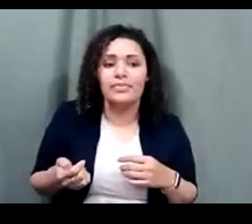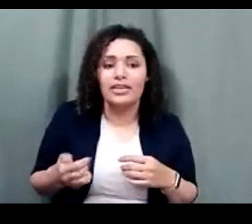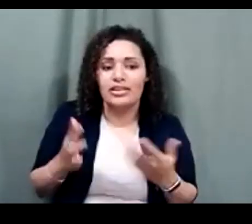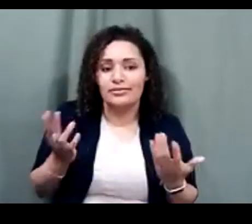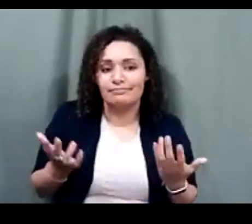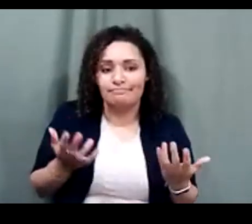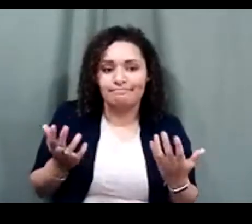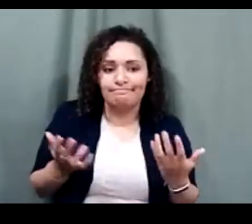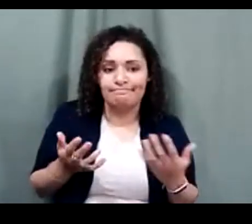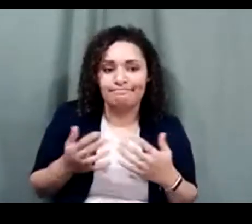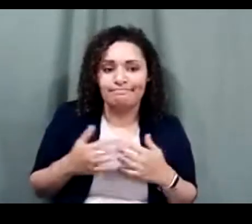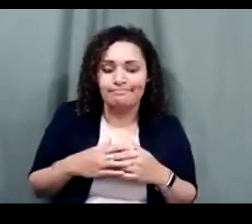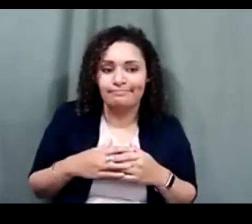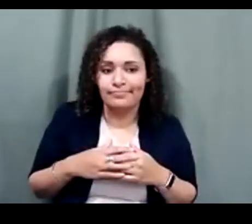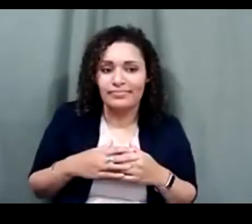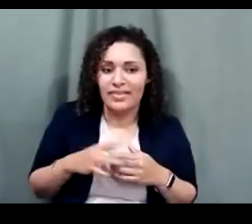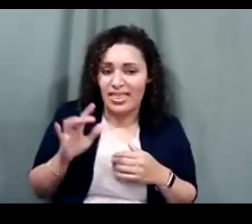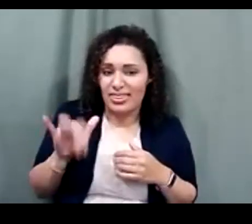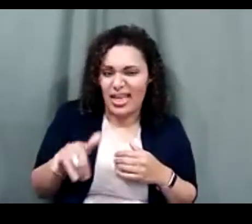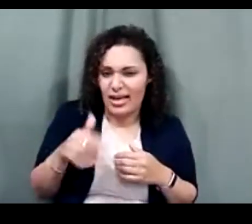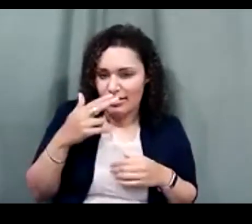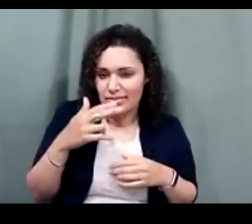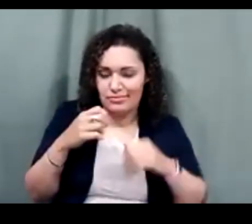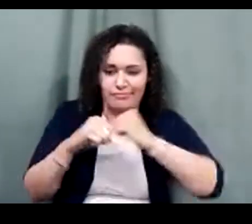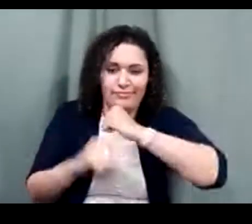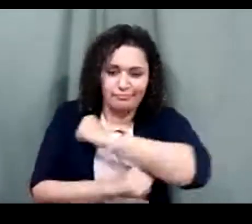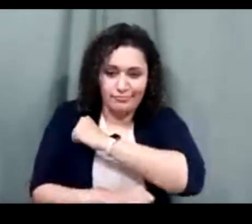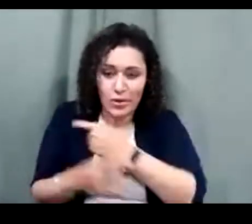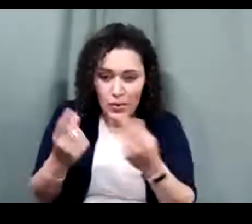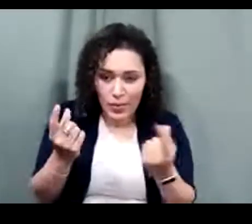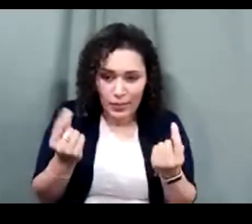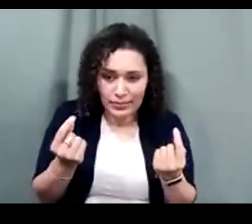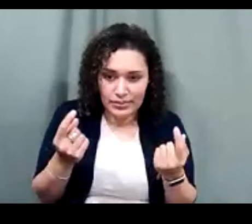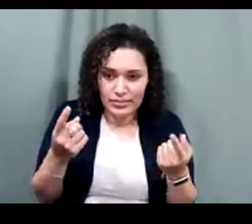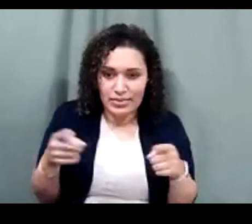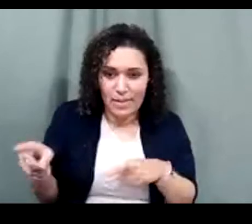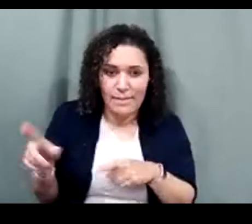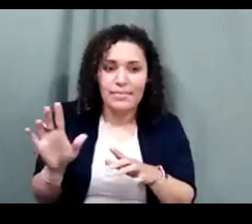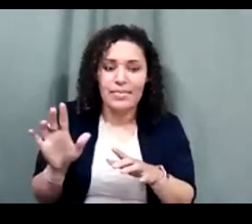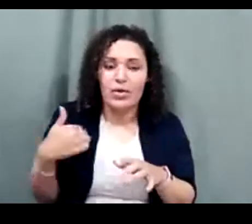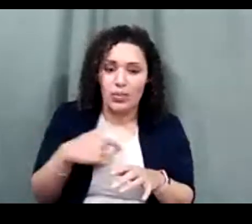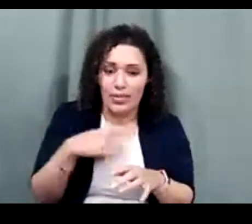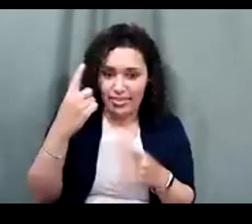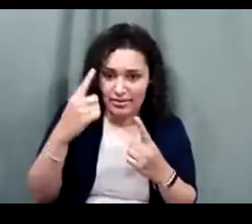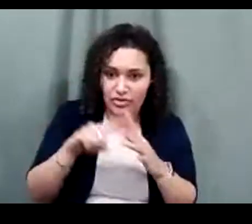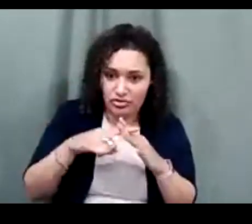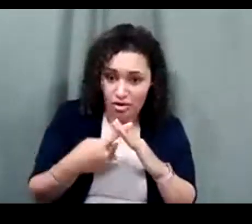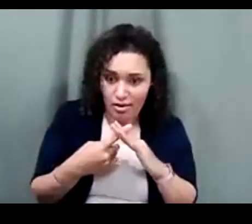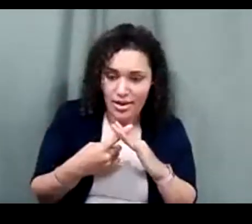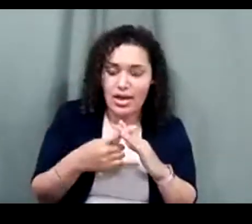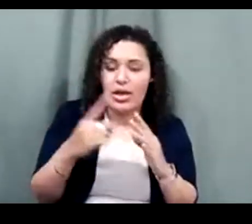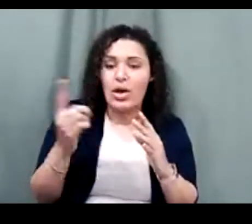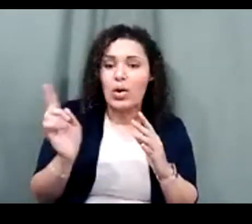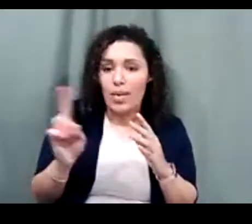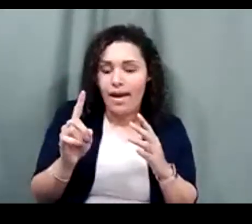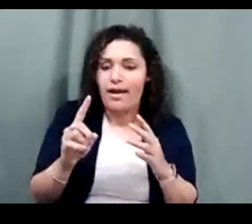pretty, that's kind of the fundamental of what's going on. When we think of it as starting, I guess is really in the vineyard as far